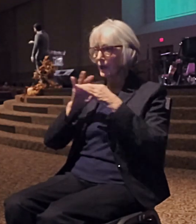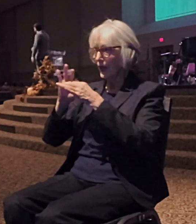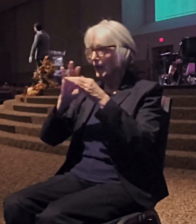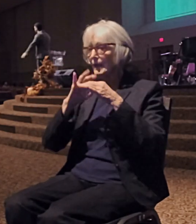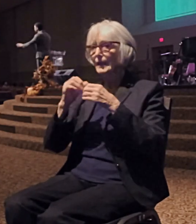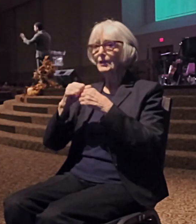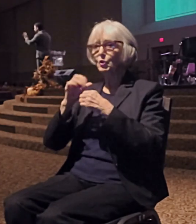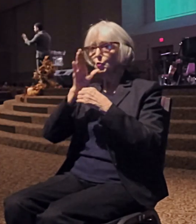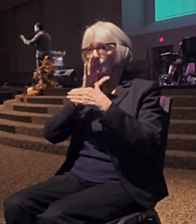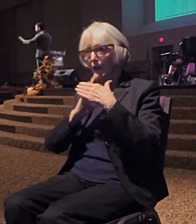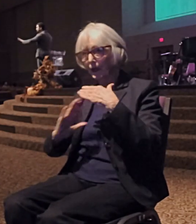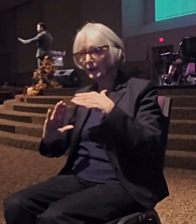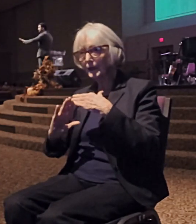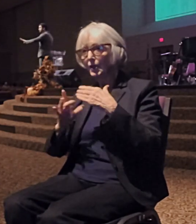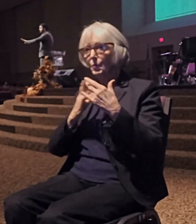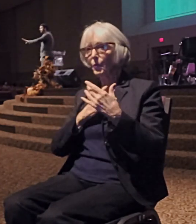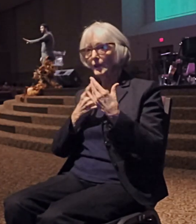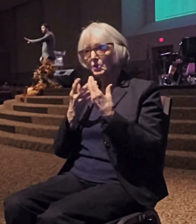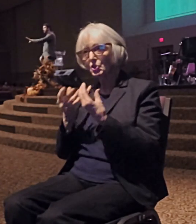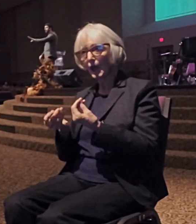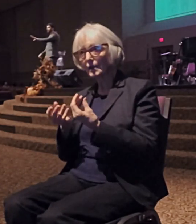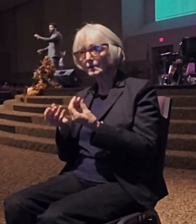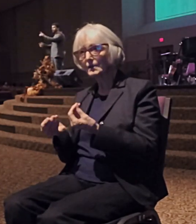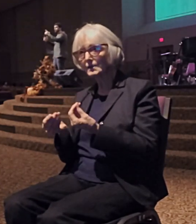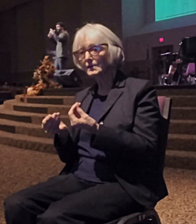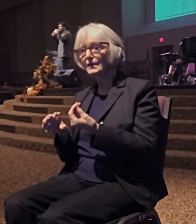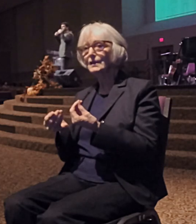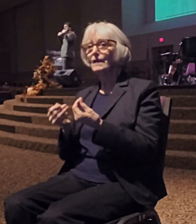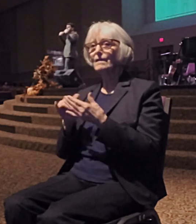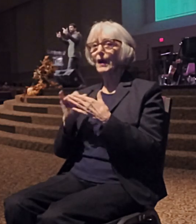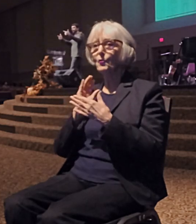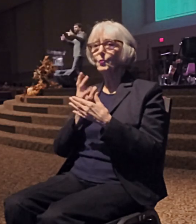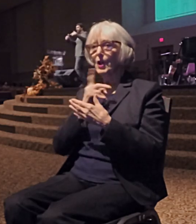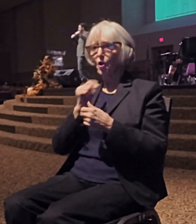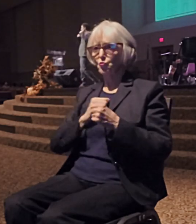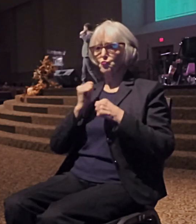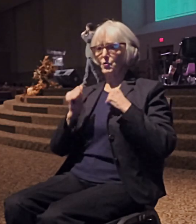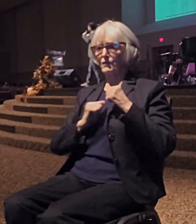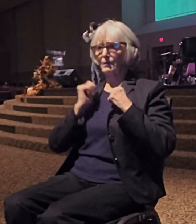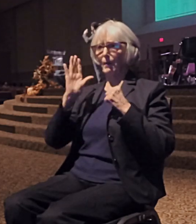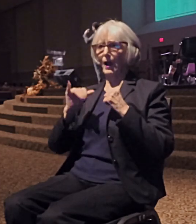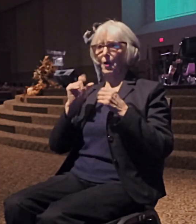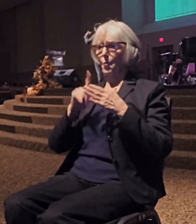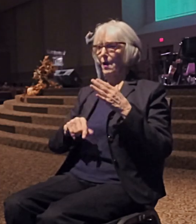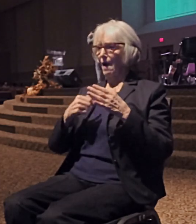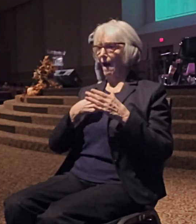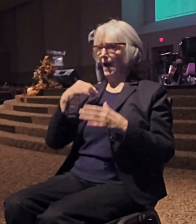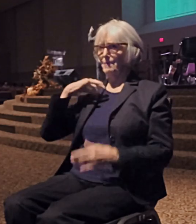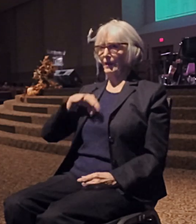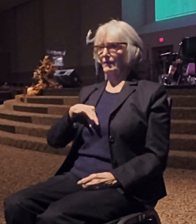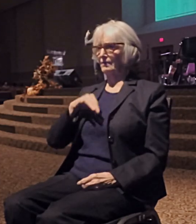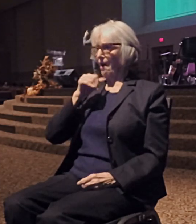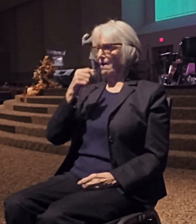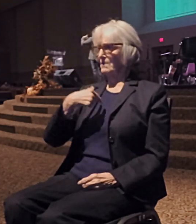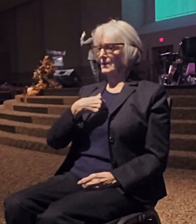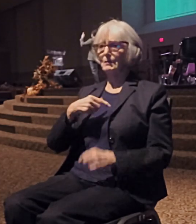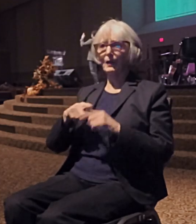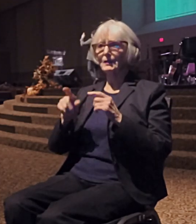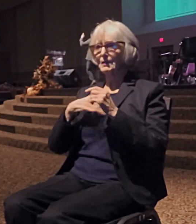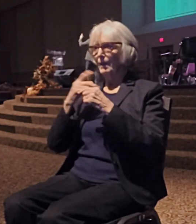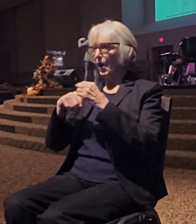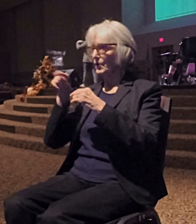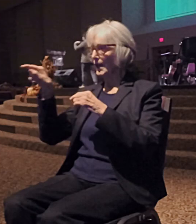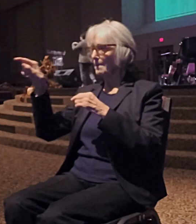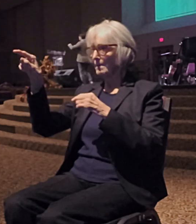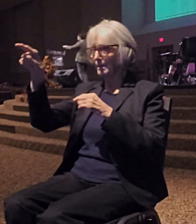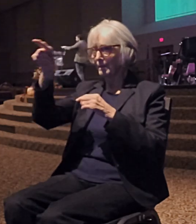humility, with gentleness, where we're driven not by what I get out of it, because it's not about me, it's about him, and if it's about